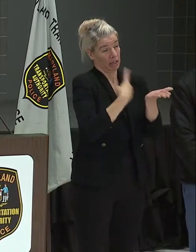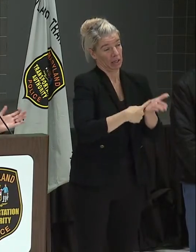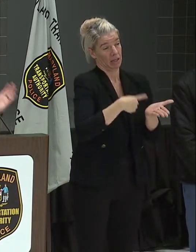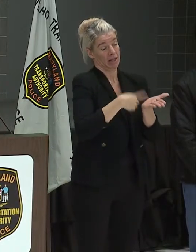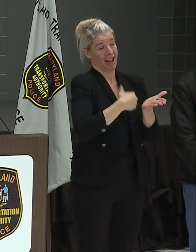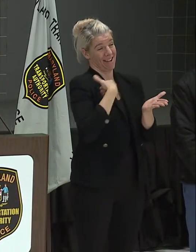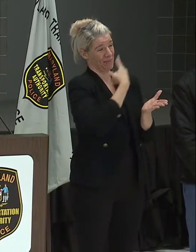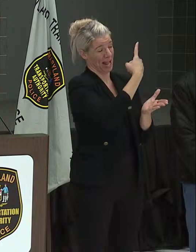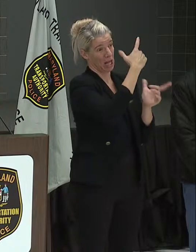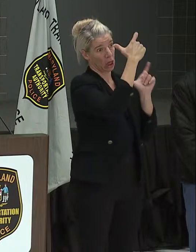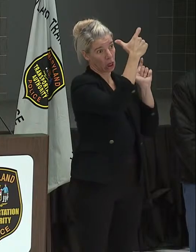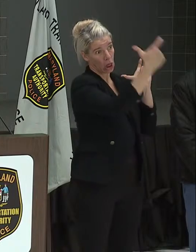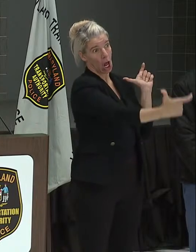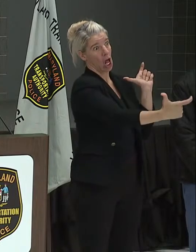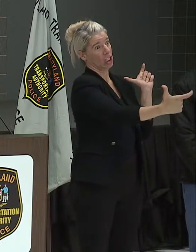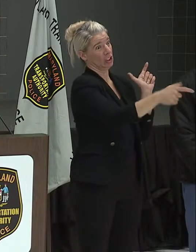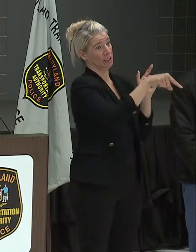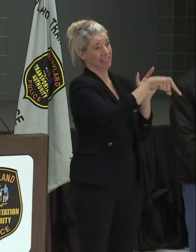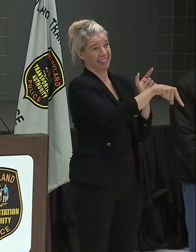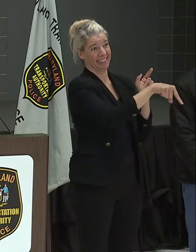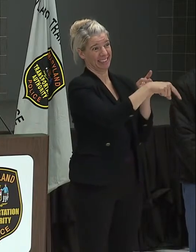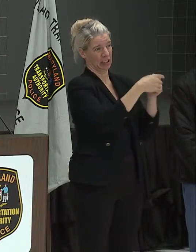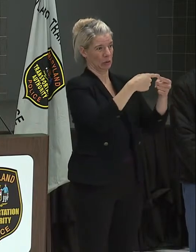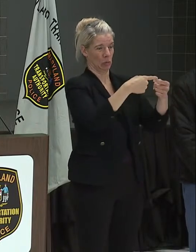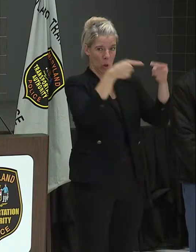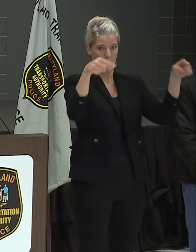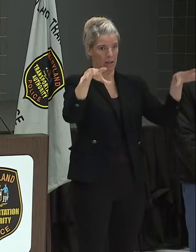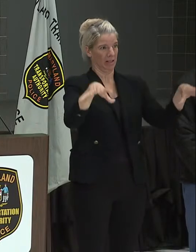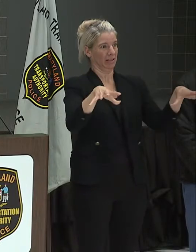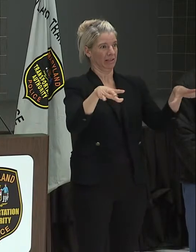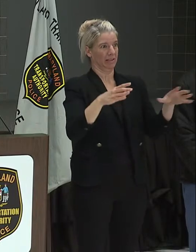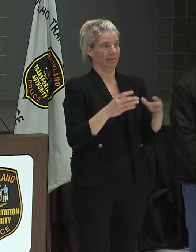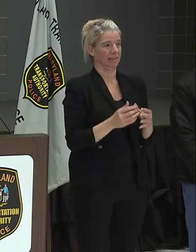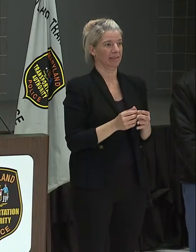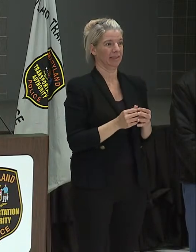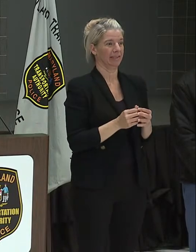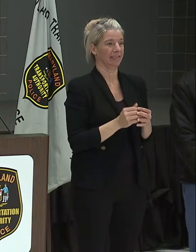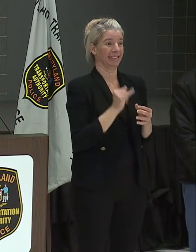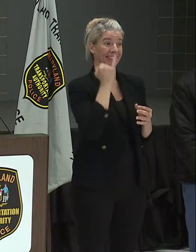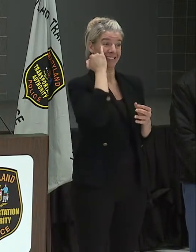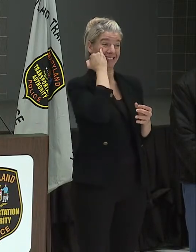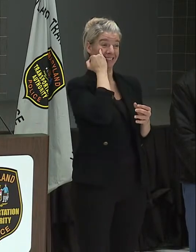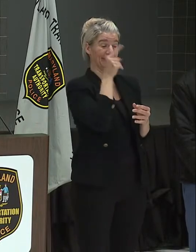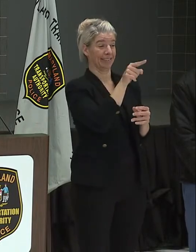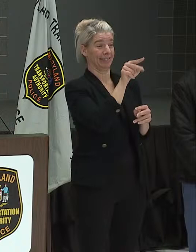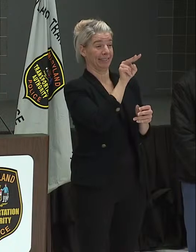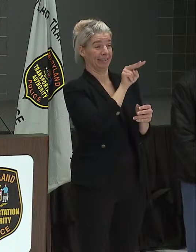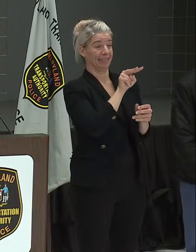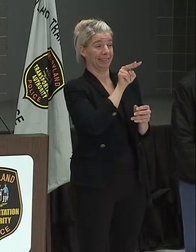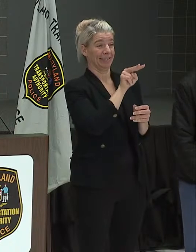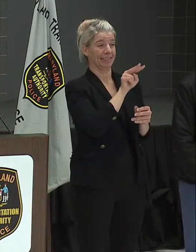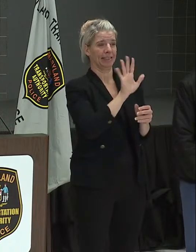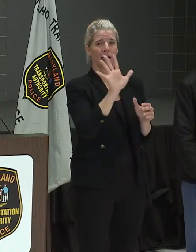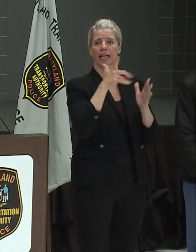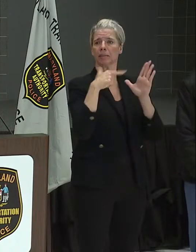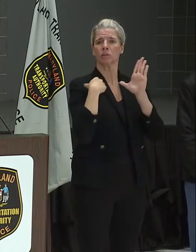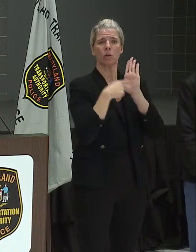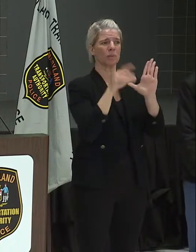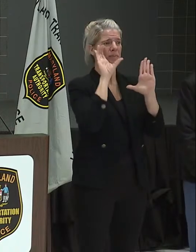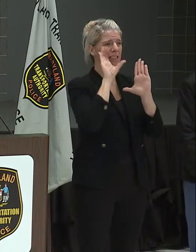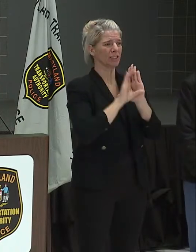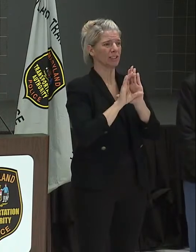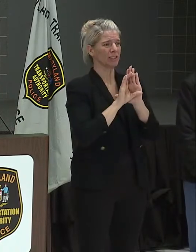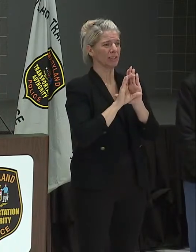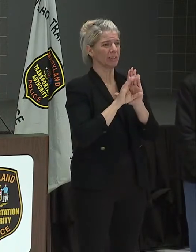was, again, across from the vessel. But if you look at the, I don't know if we have a picture of it, but if you look at